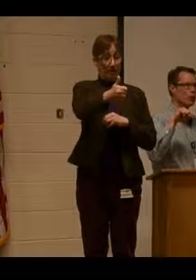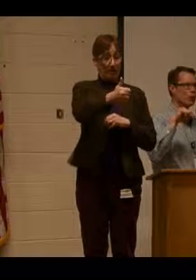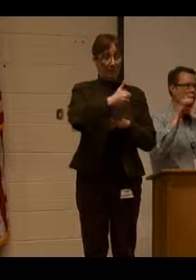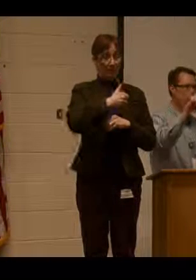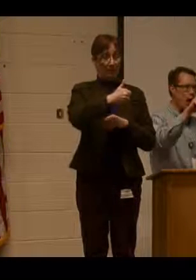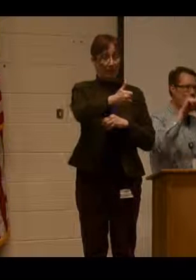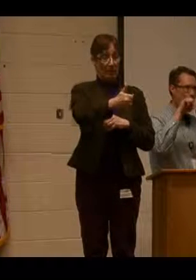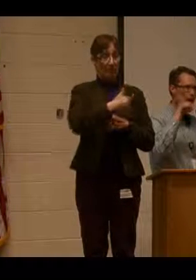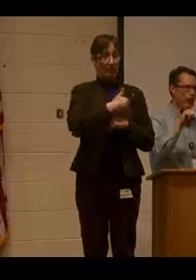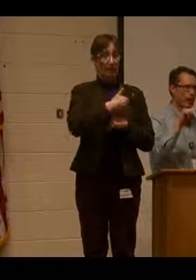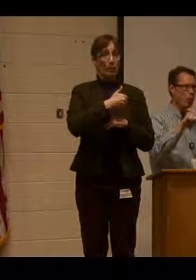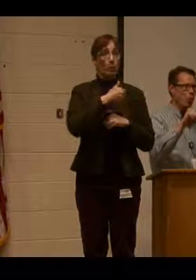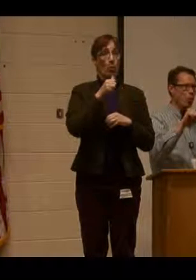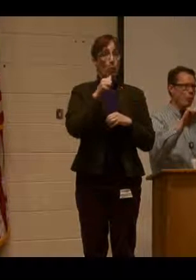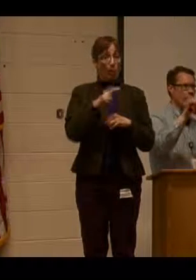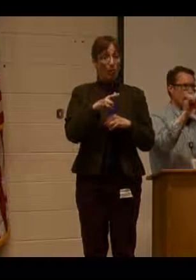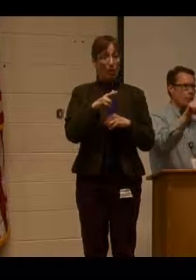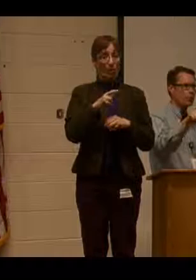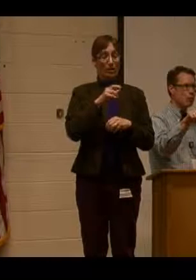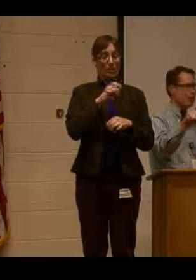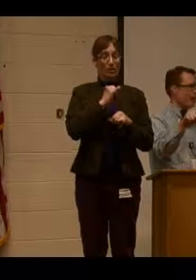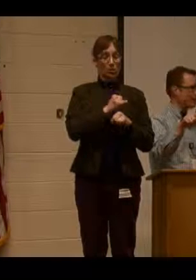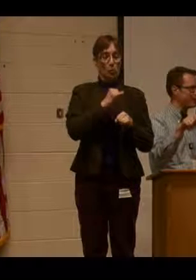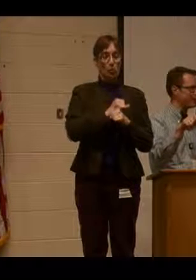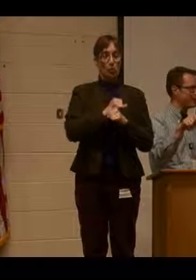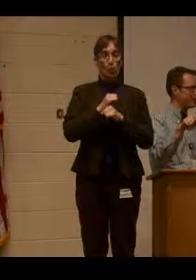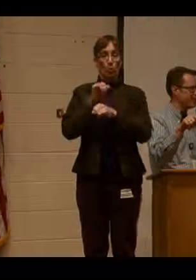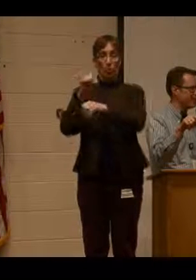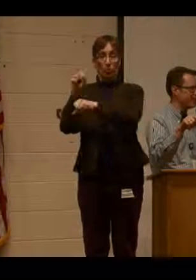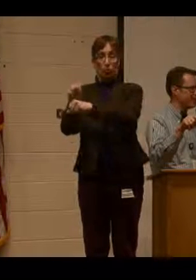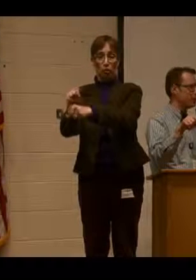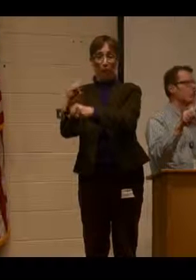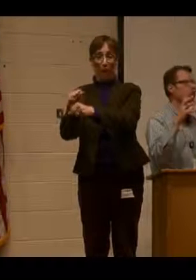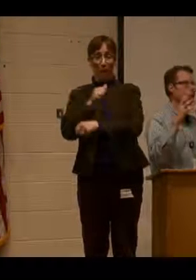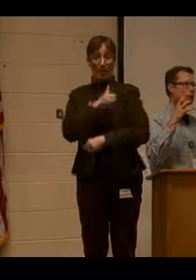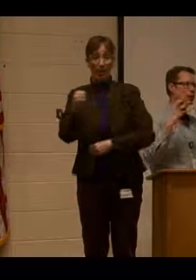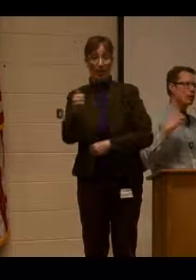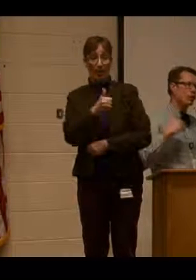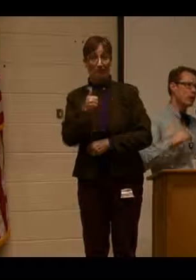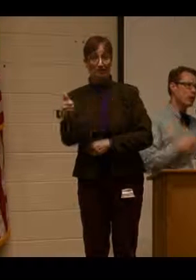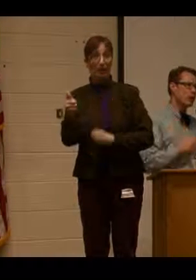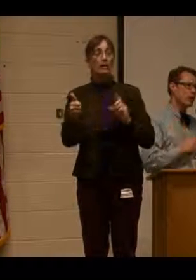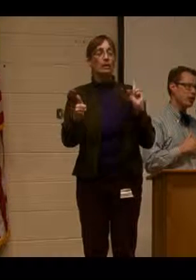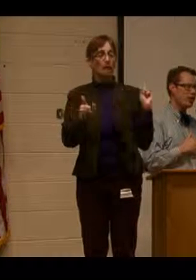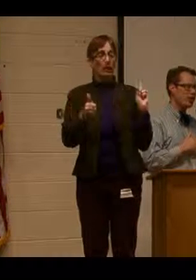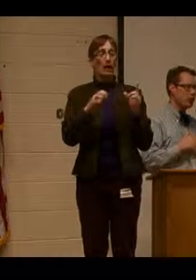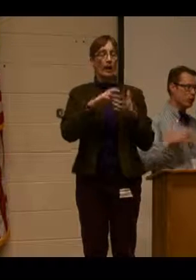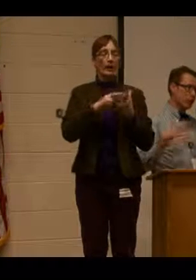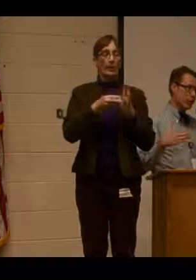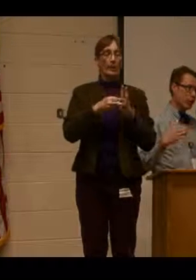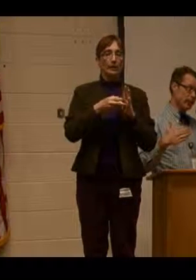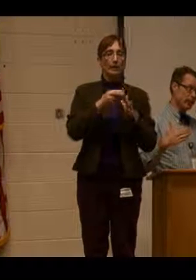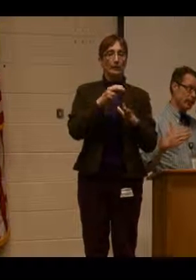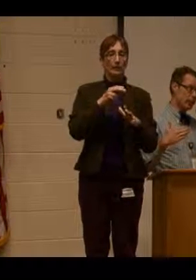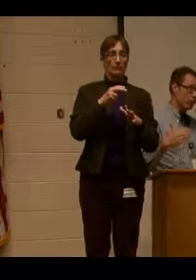or vocational classes? So it's transportation that happens during the day, during the academic